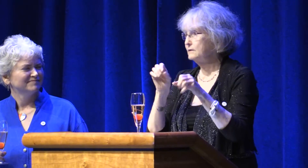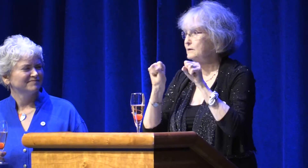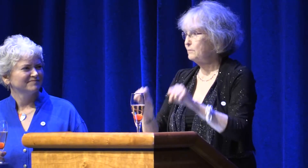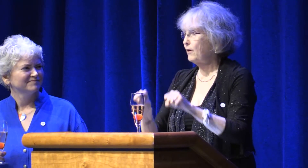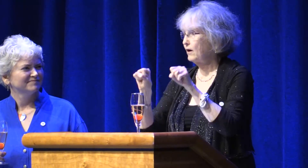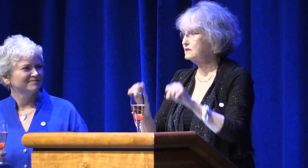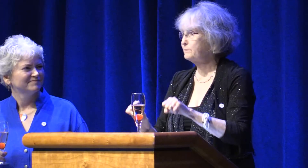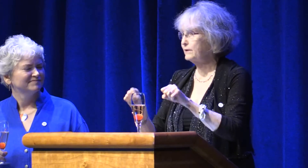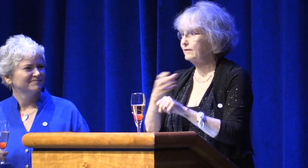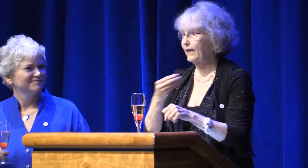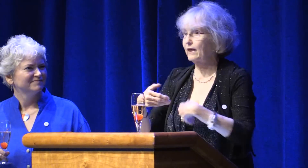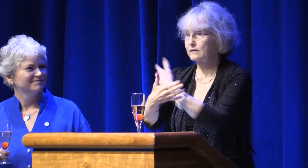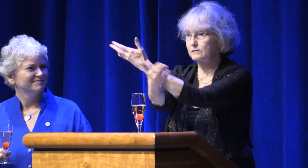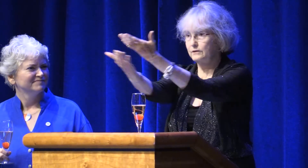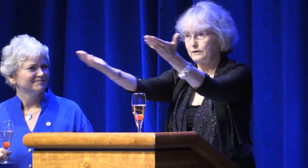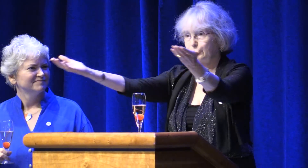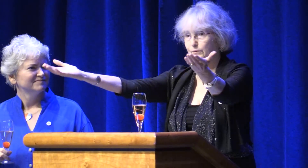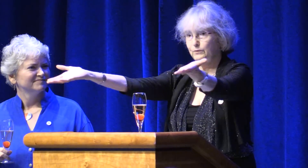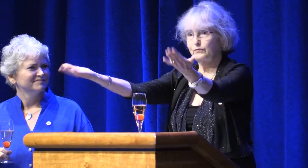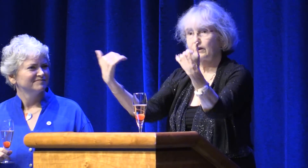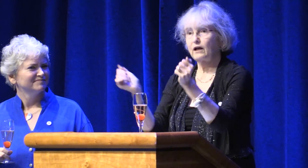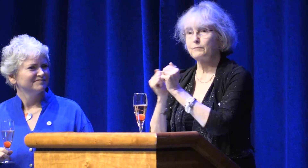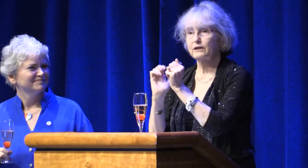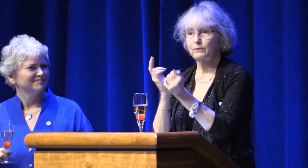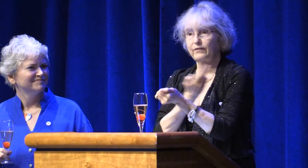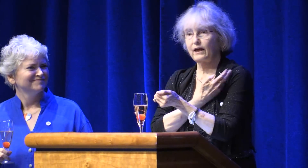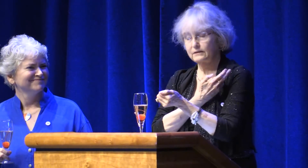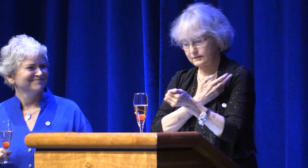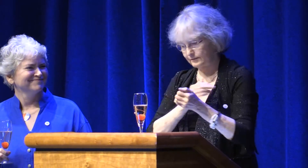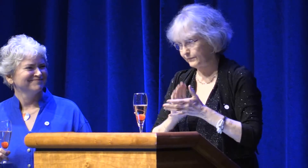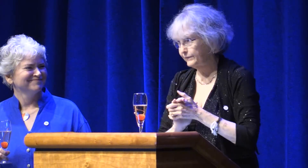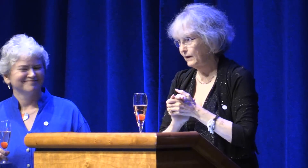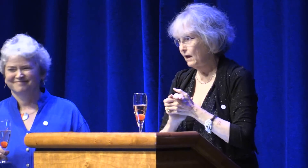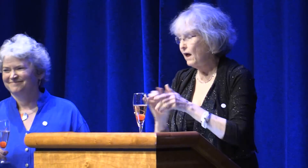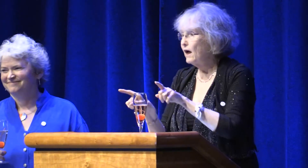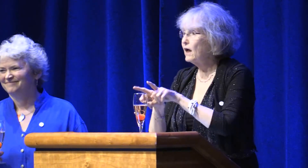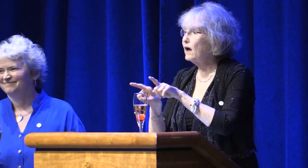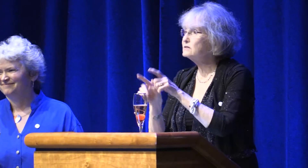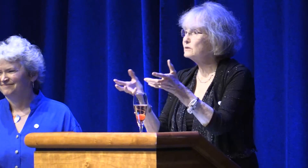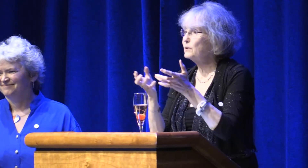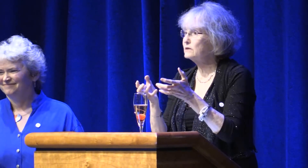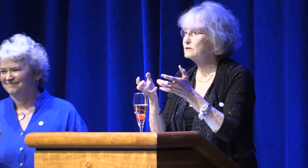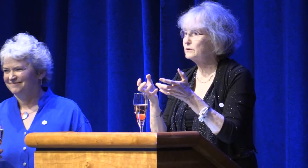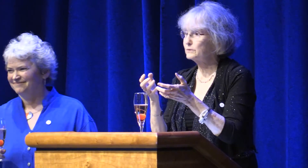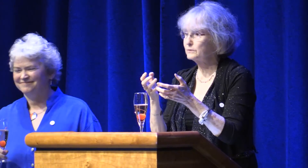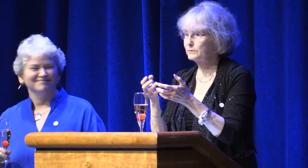of Volunteers who have worked so diligently so that you could enjoy the evening tonight.